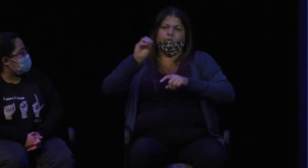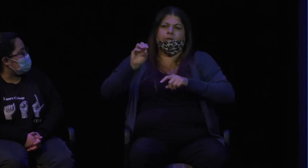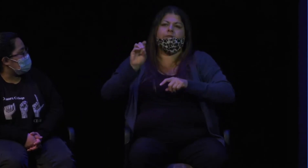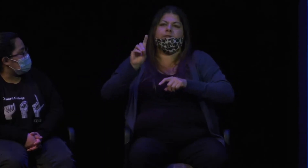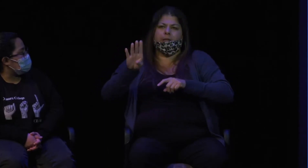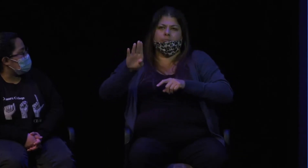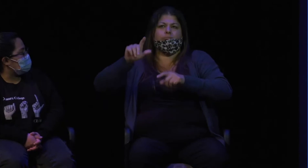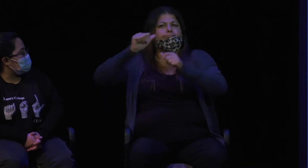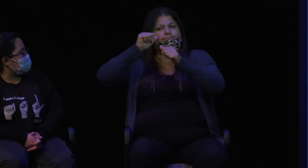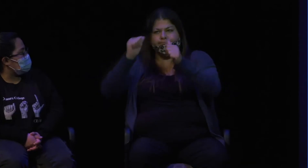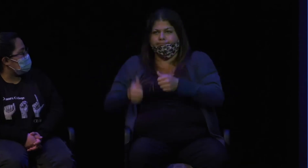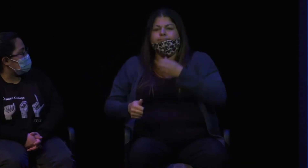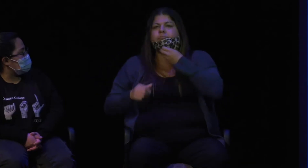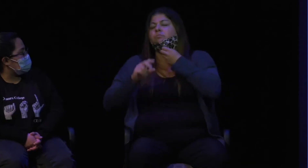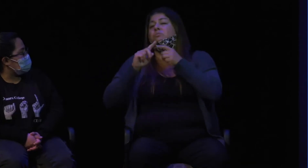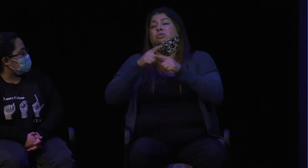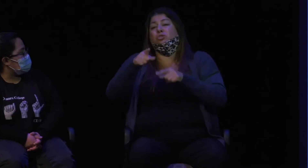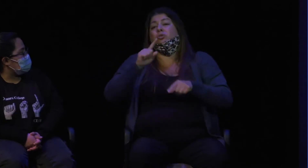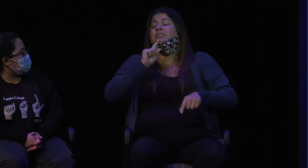loss,